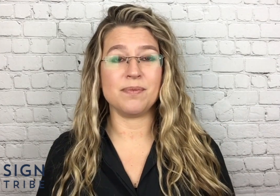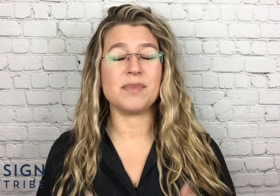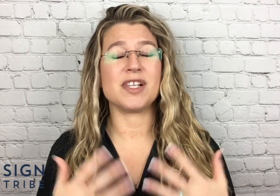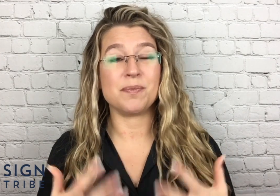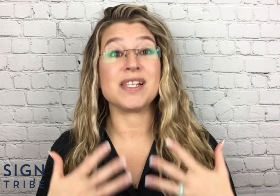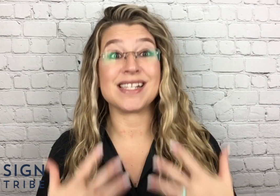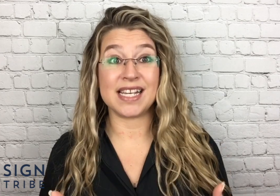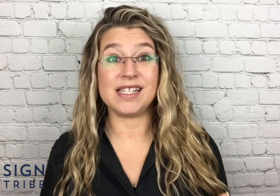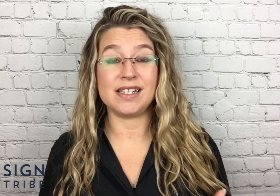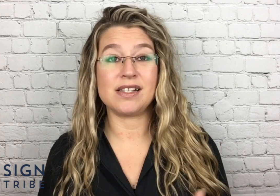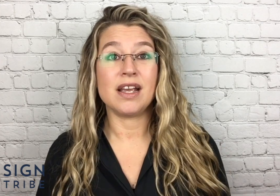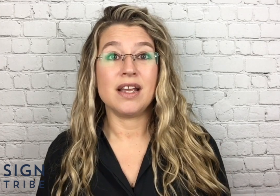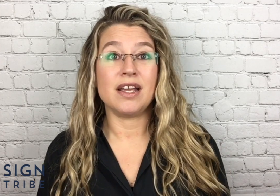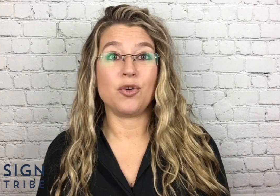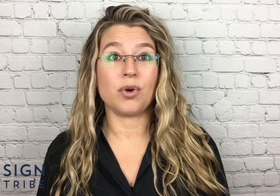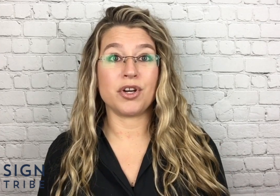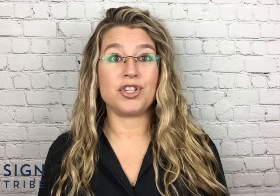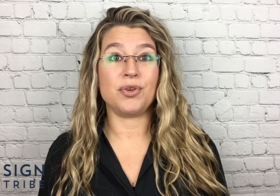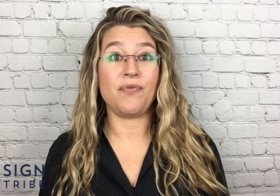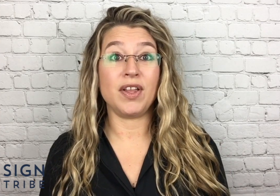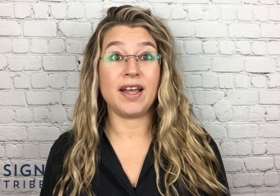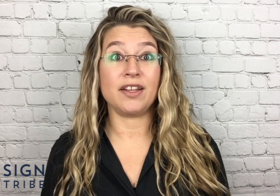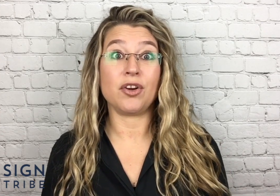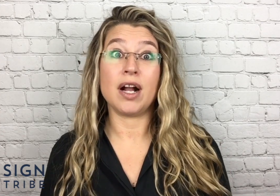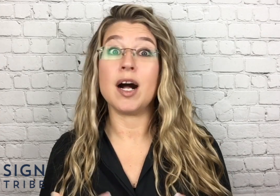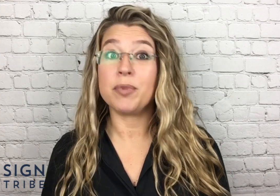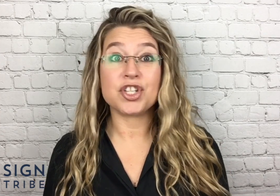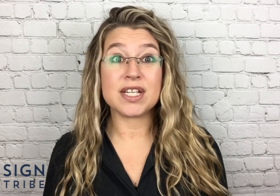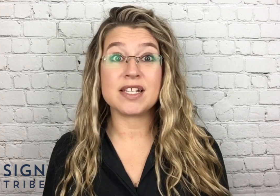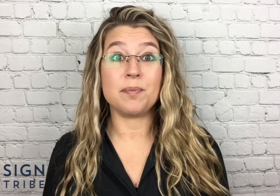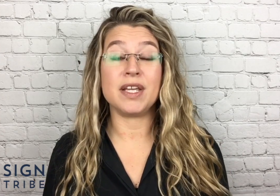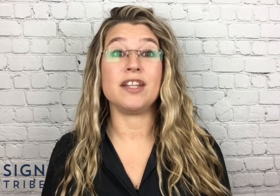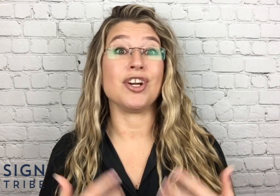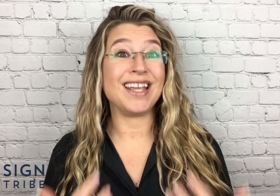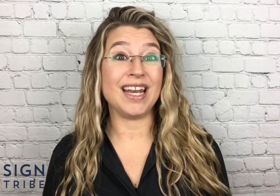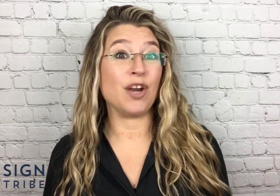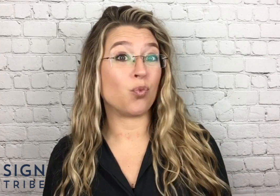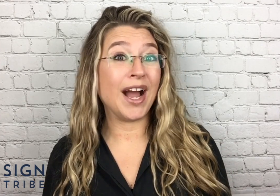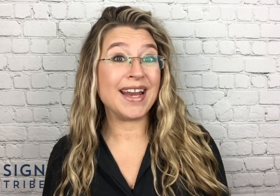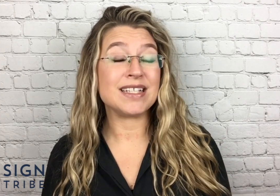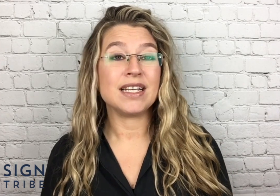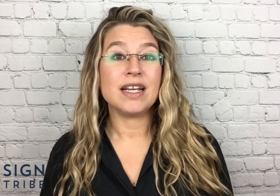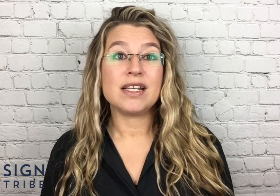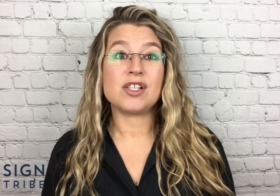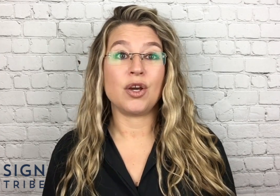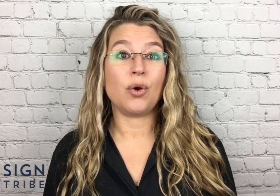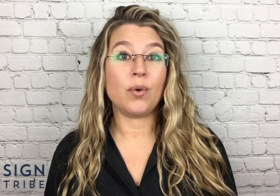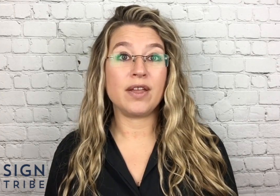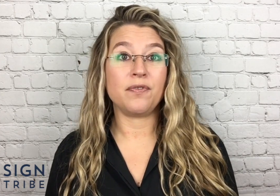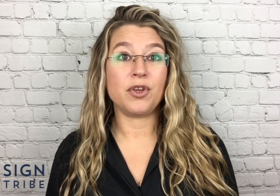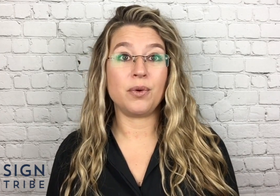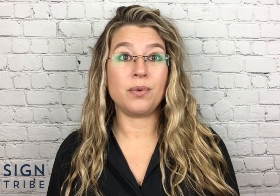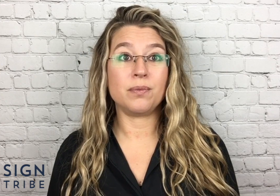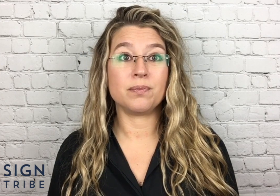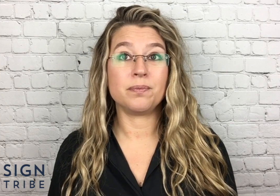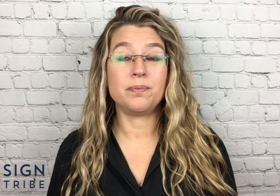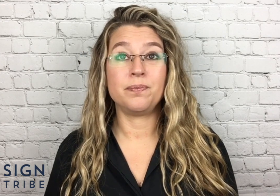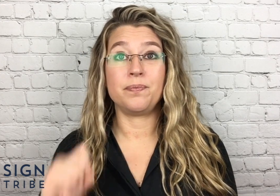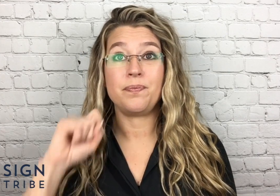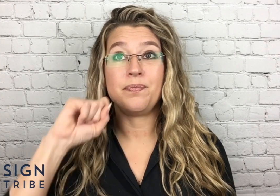some successes in order to feel like they're accomplishing something, they're getting it right. So if you show